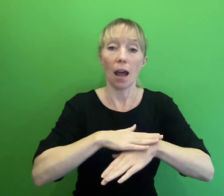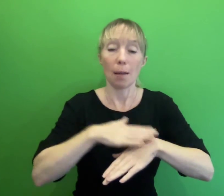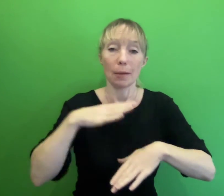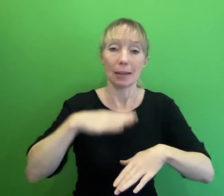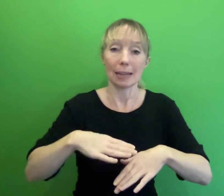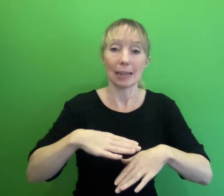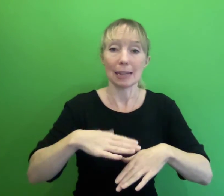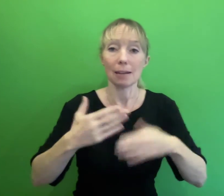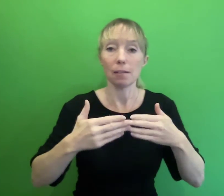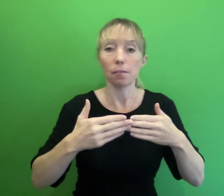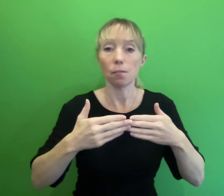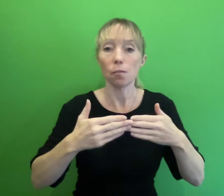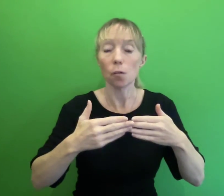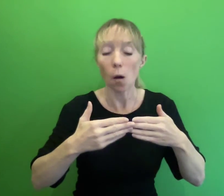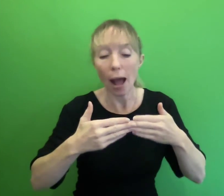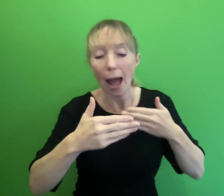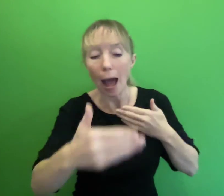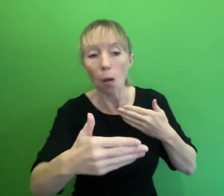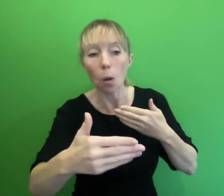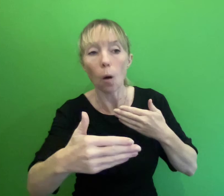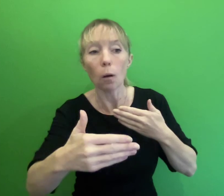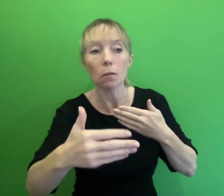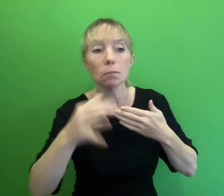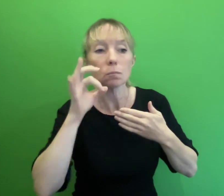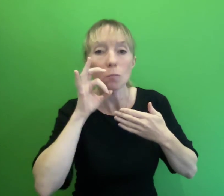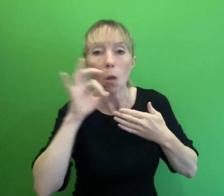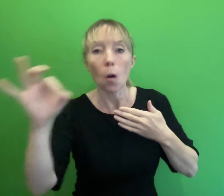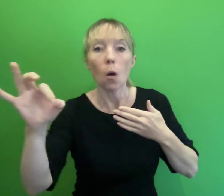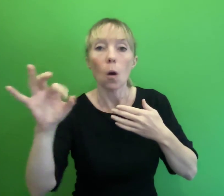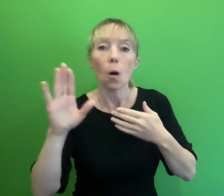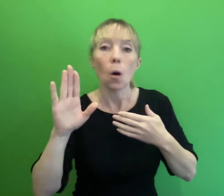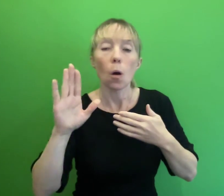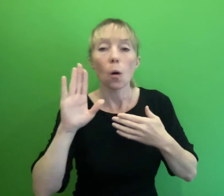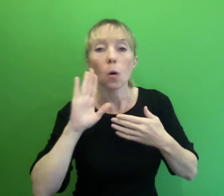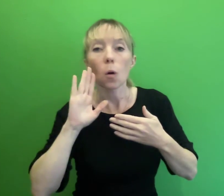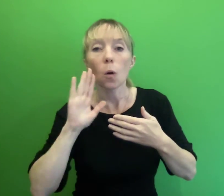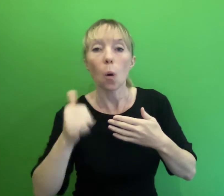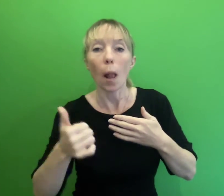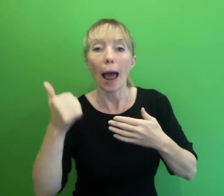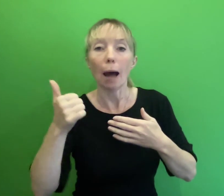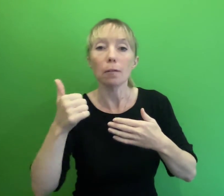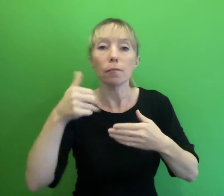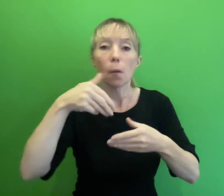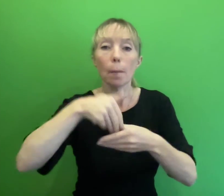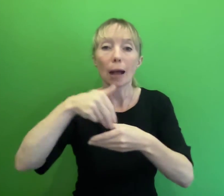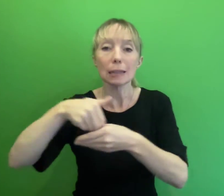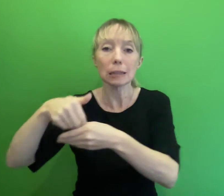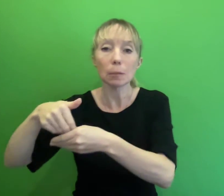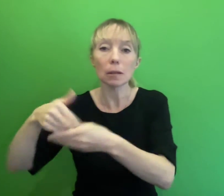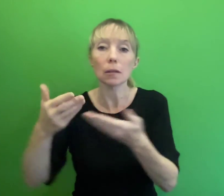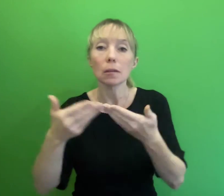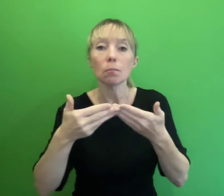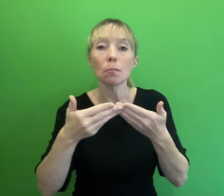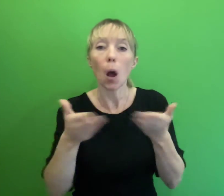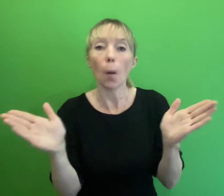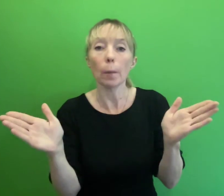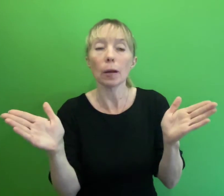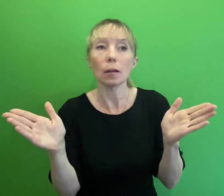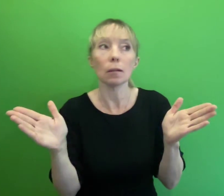long the call-out for participants was open for, through to the length of time between selection of the retreat